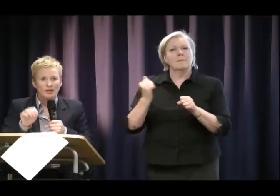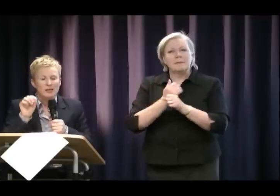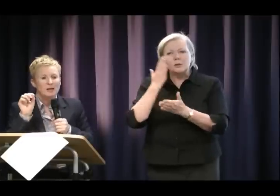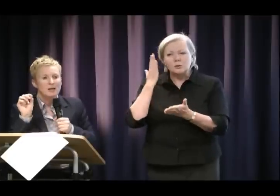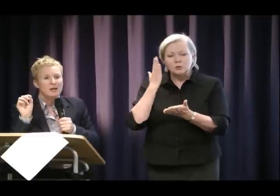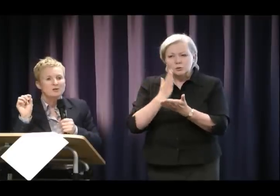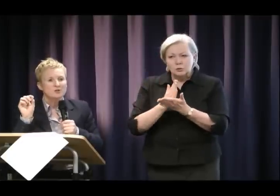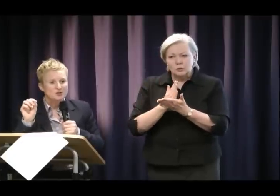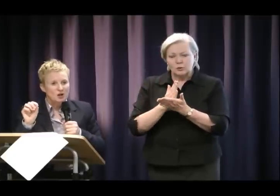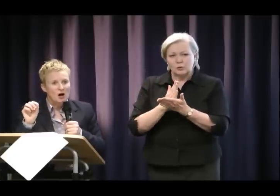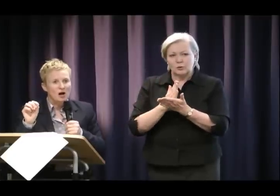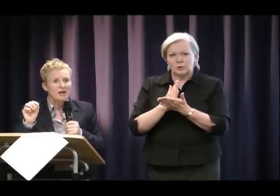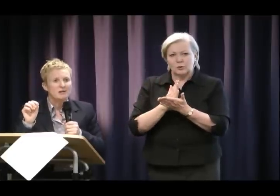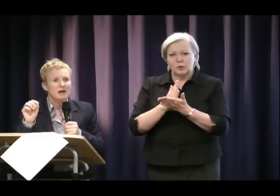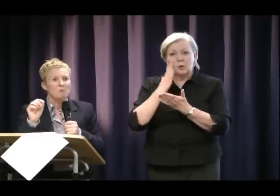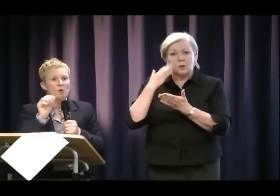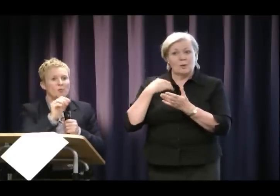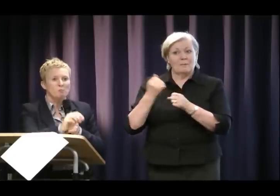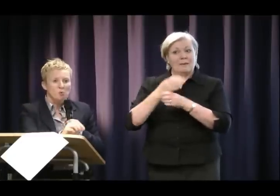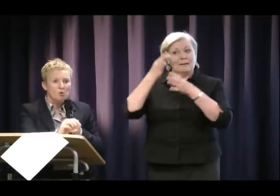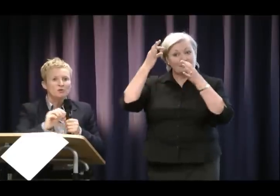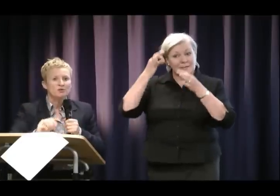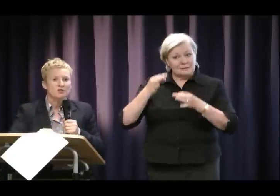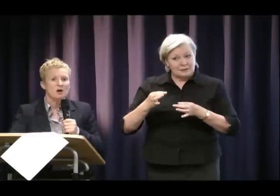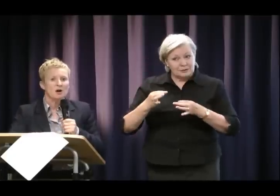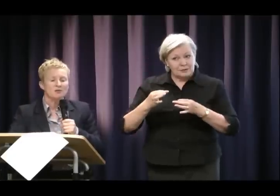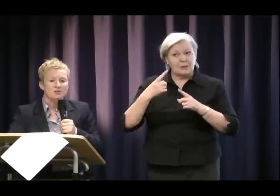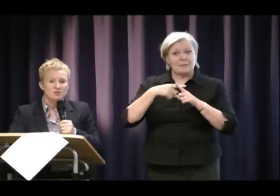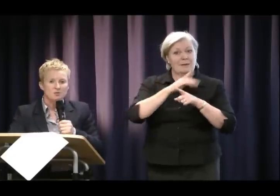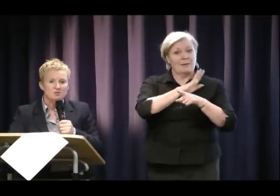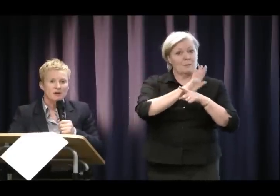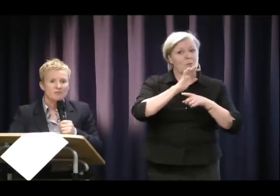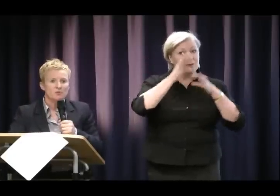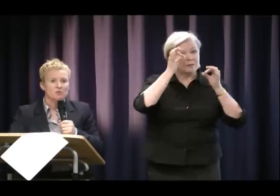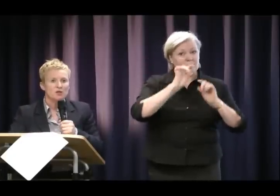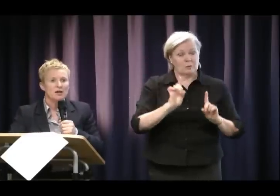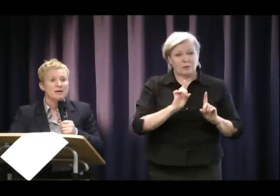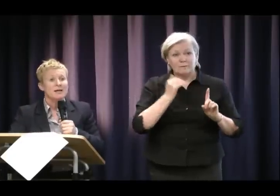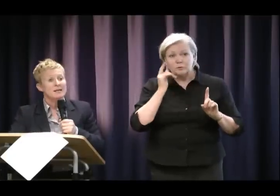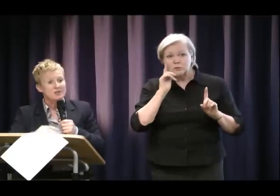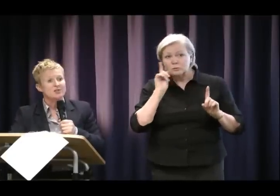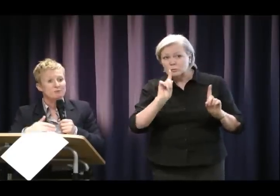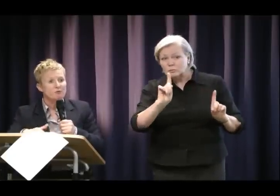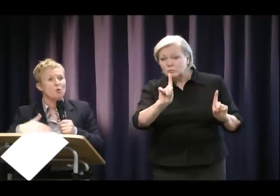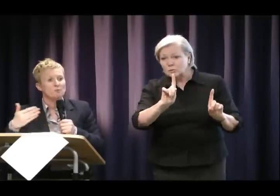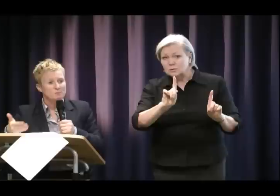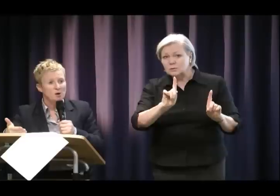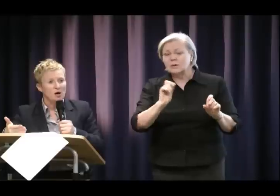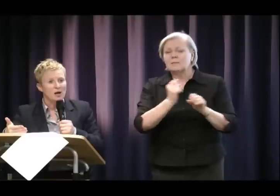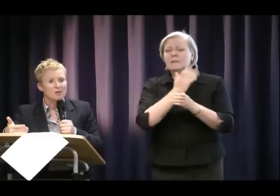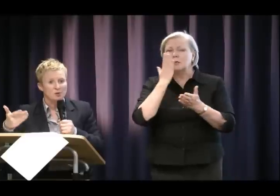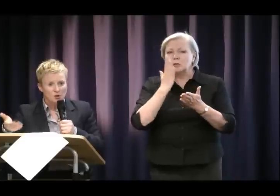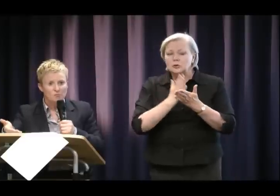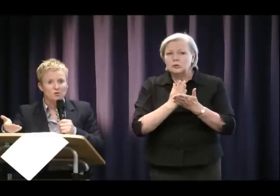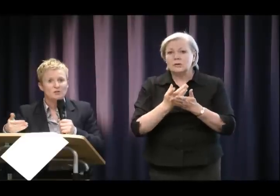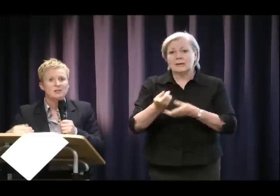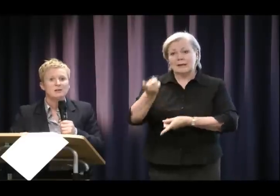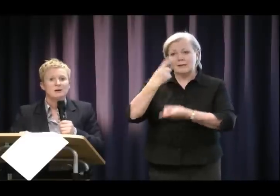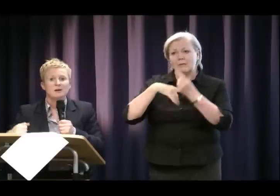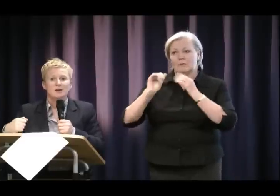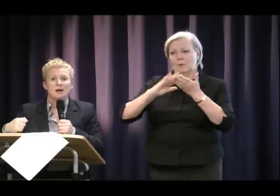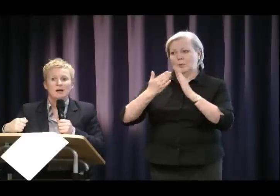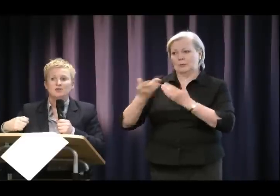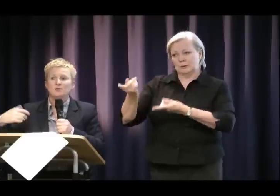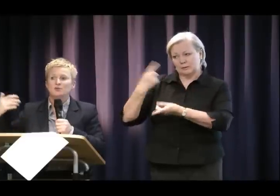what we decide and what the board decides in terms of our future is informed by the